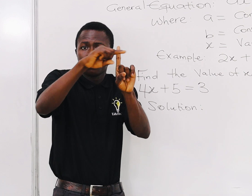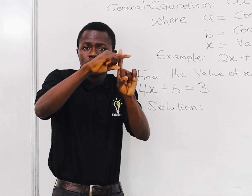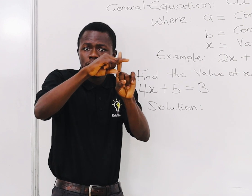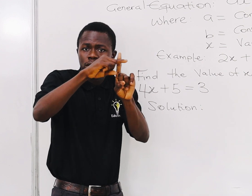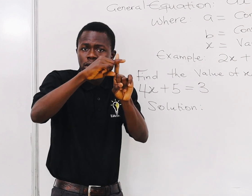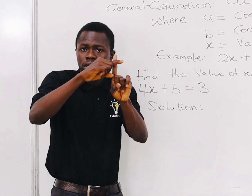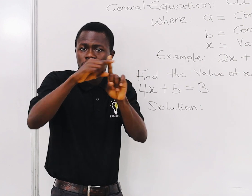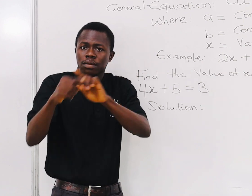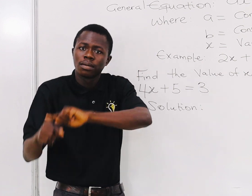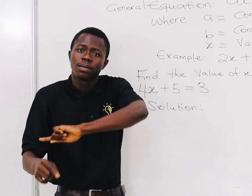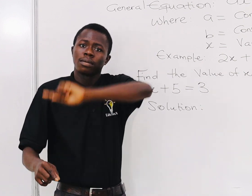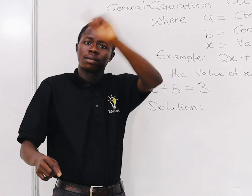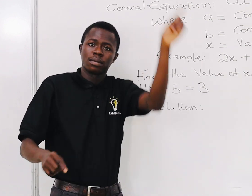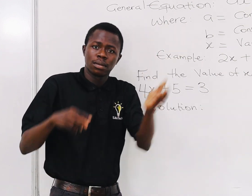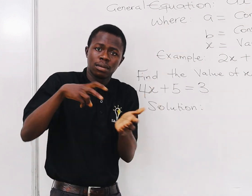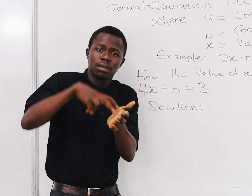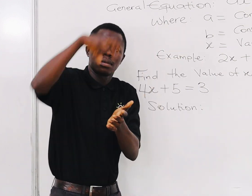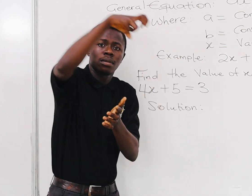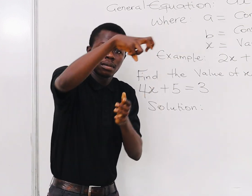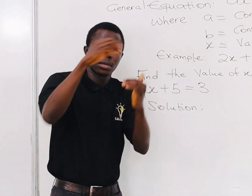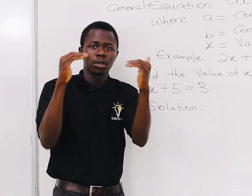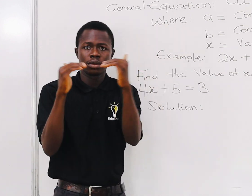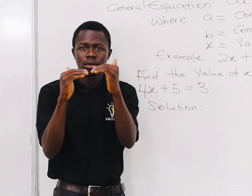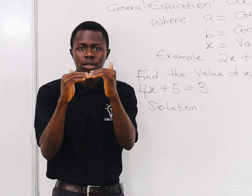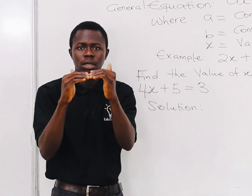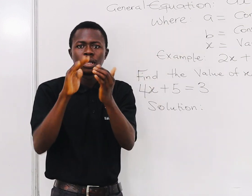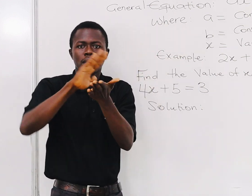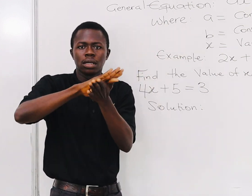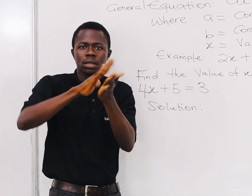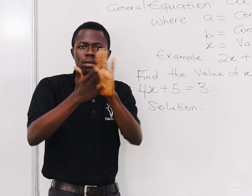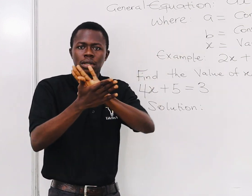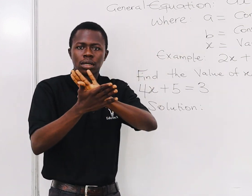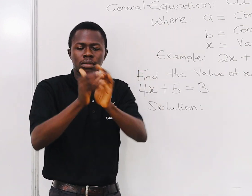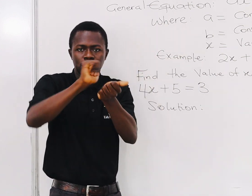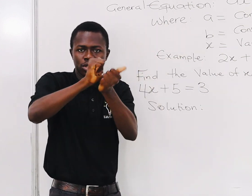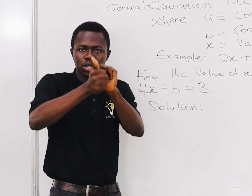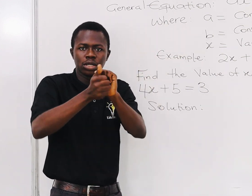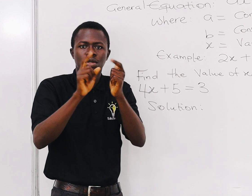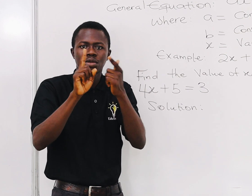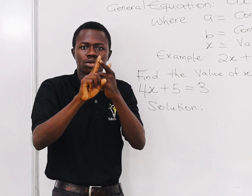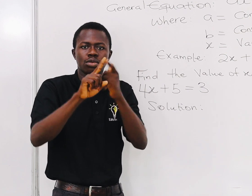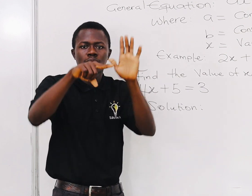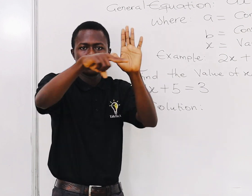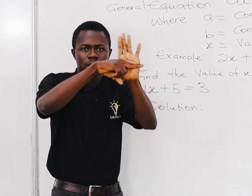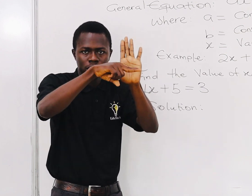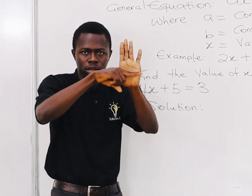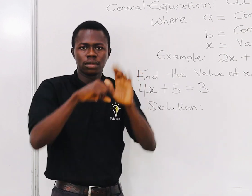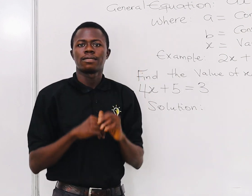that is positive to the other side, or it crosses the equal to sign, it changes and